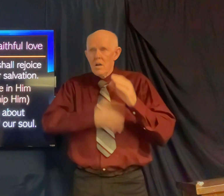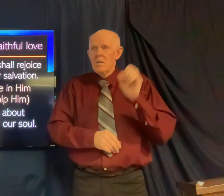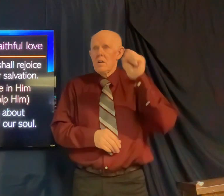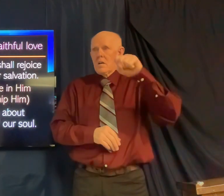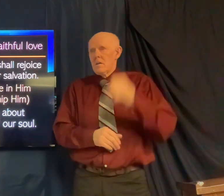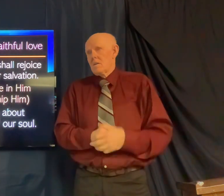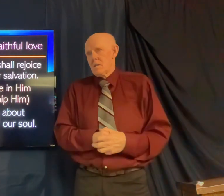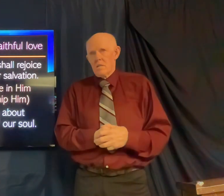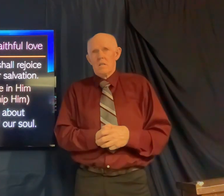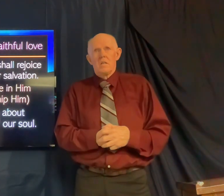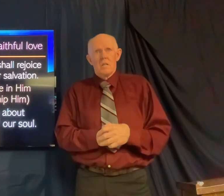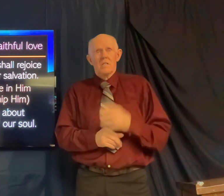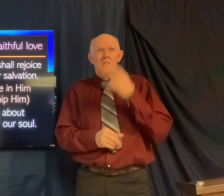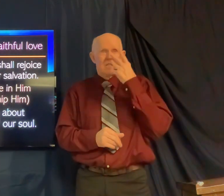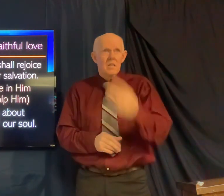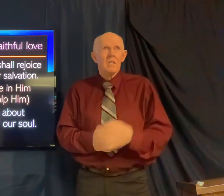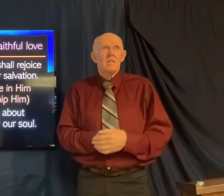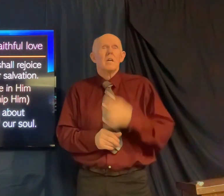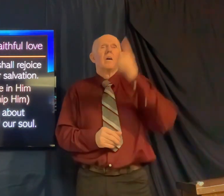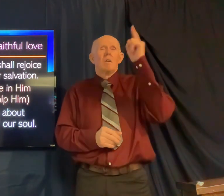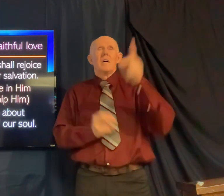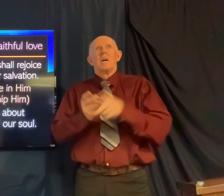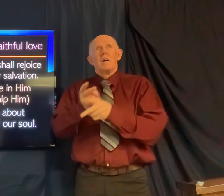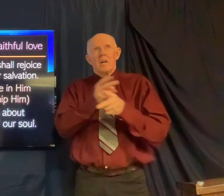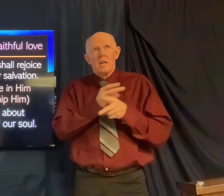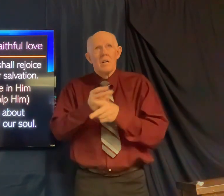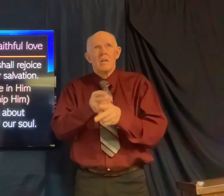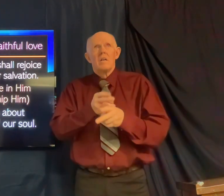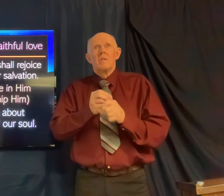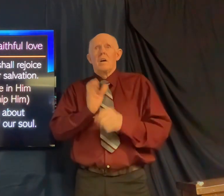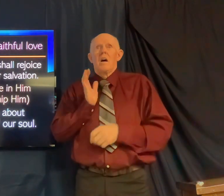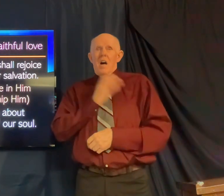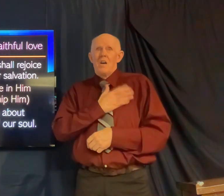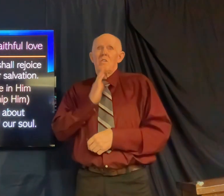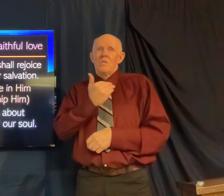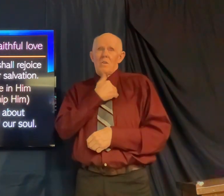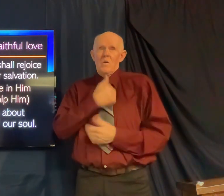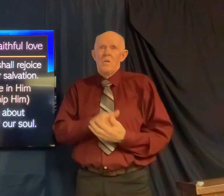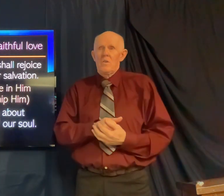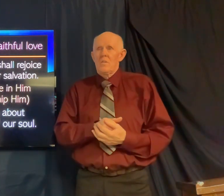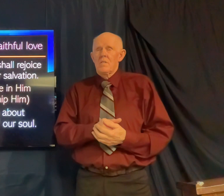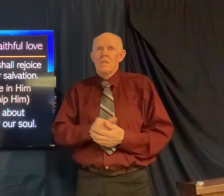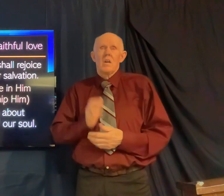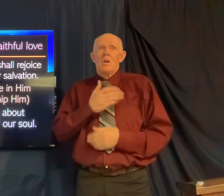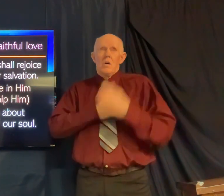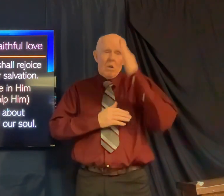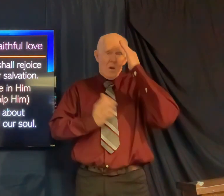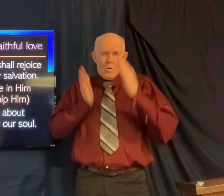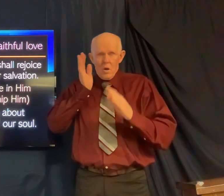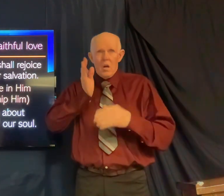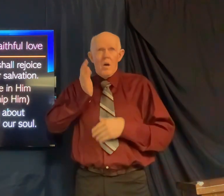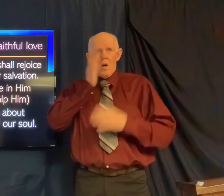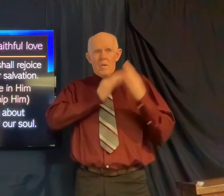He sees our souls and our troubles. He sees. He takes care of our soul. We